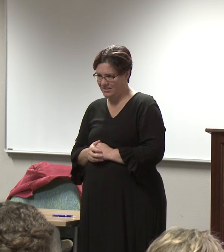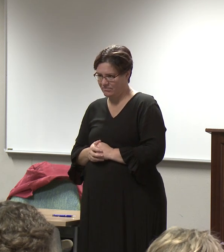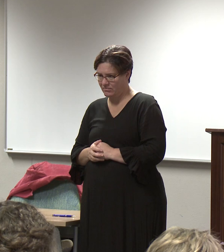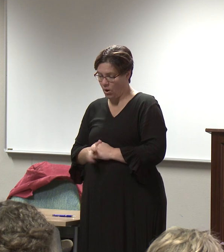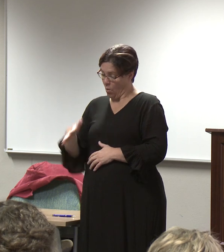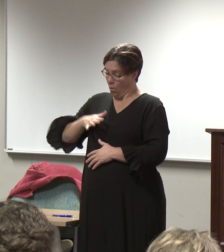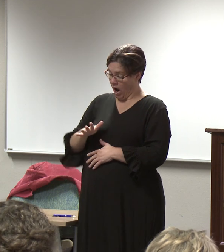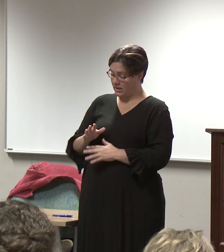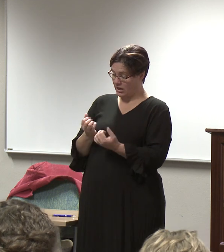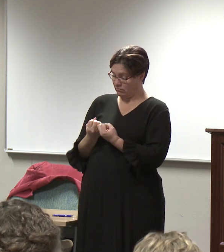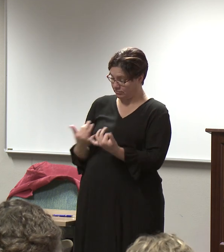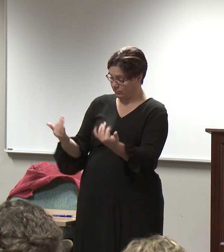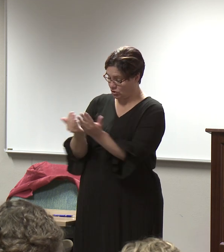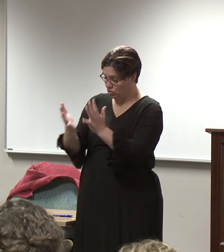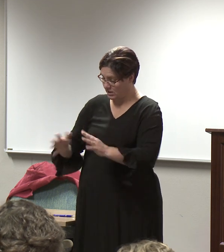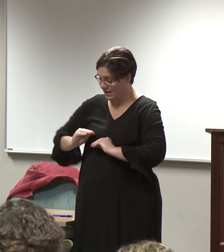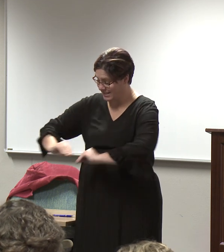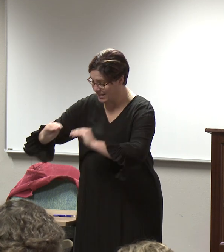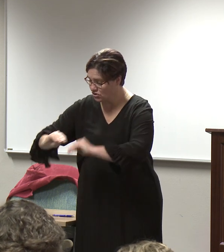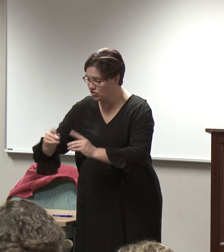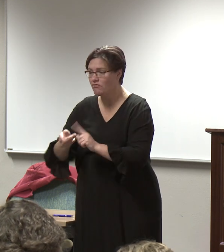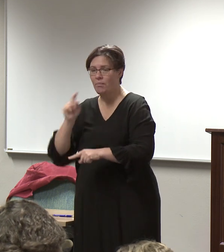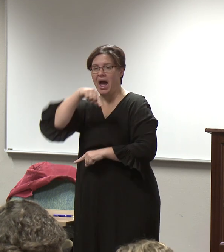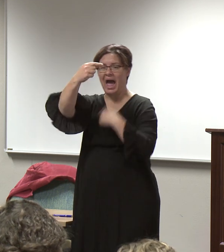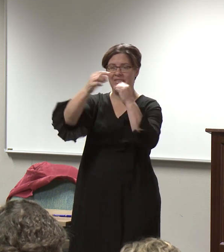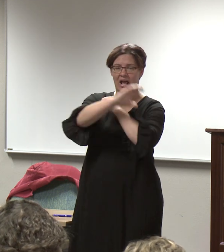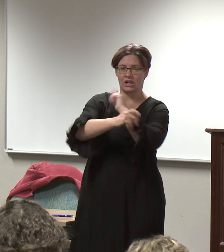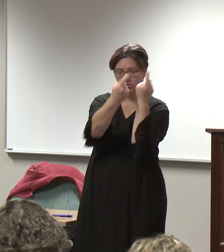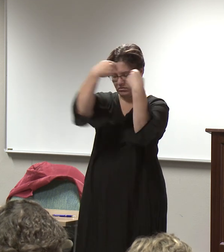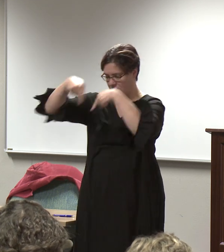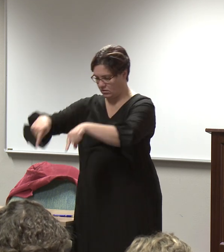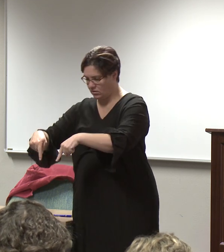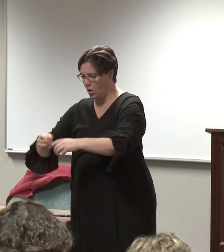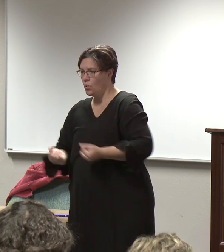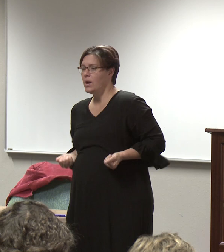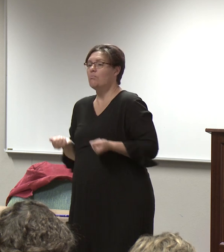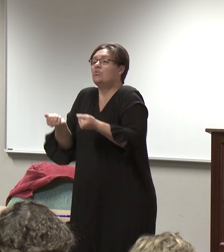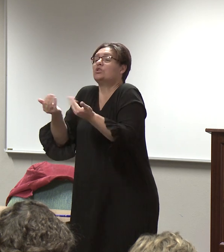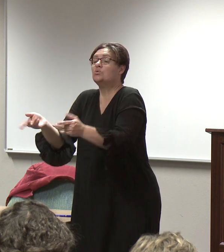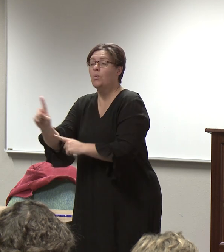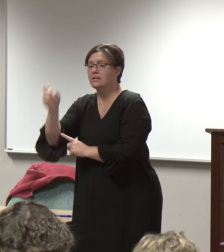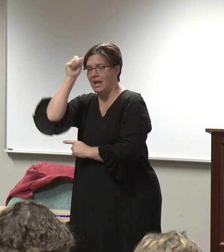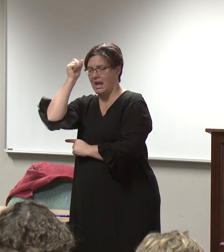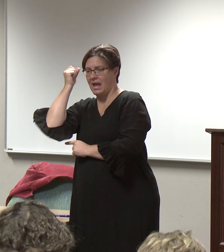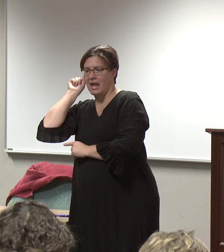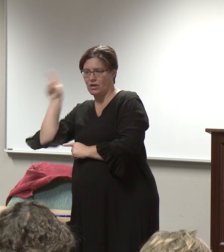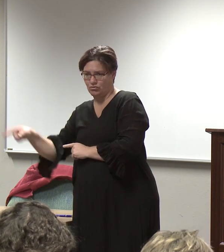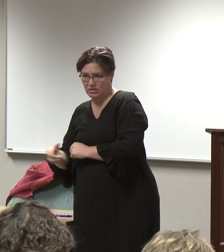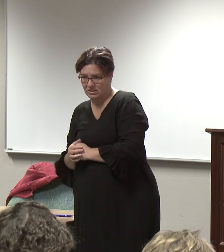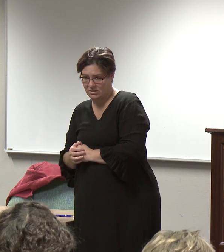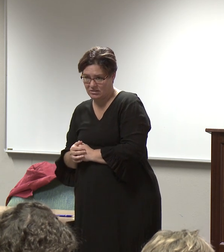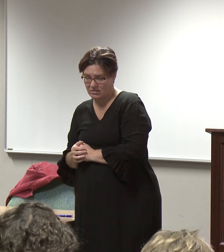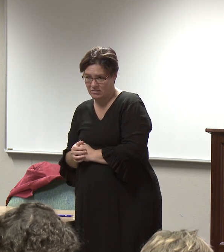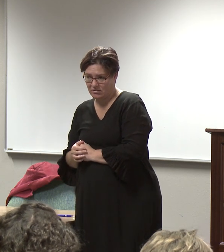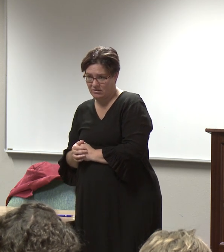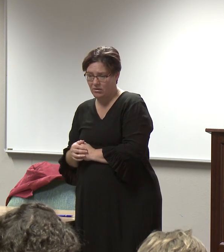students, particularly younger students coming from other cultures, we are producing ignorance because we